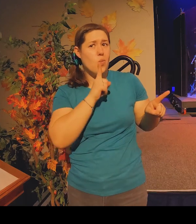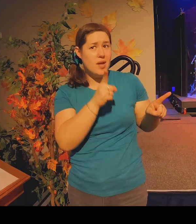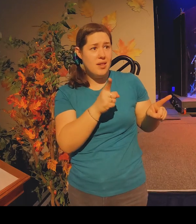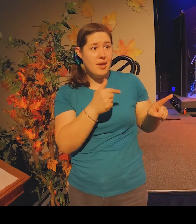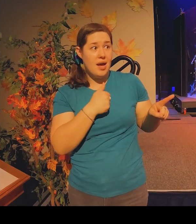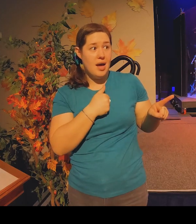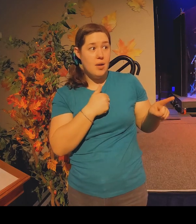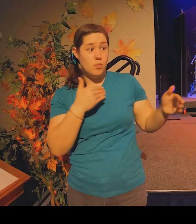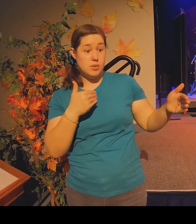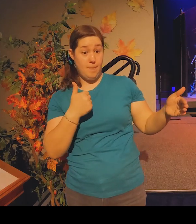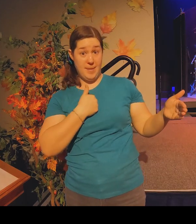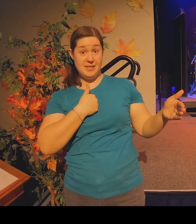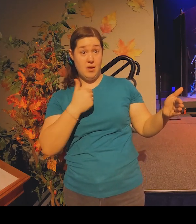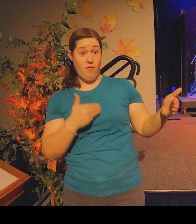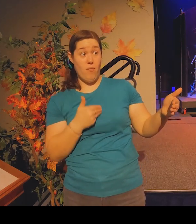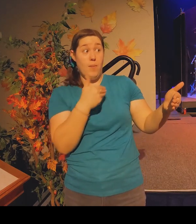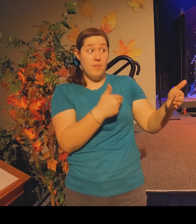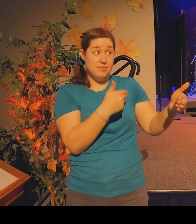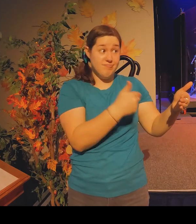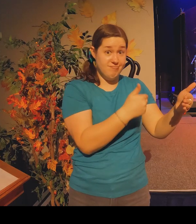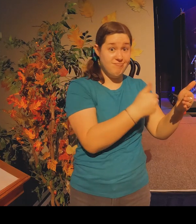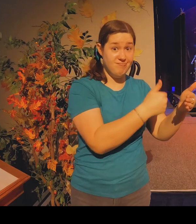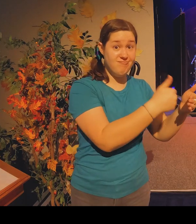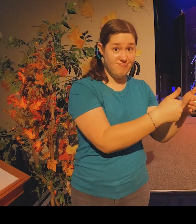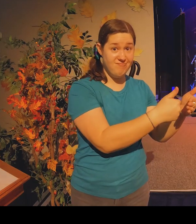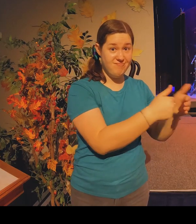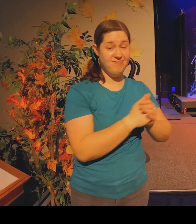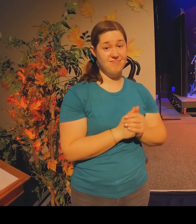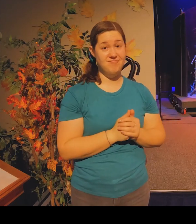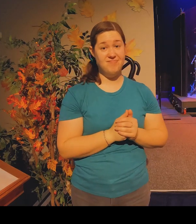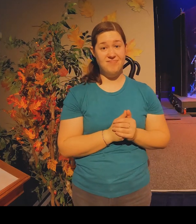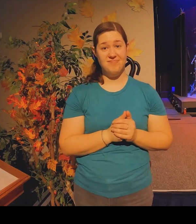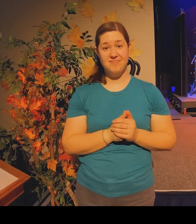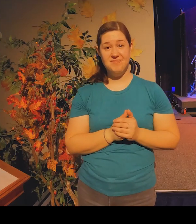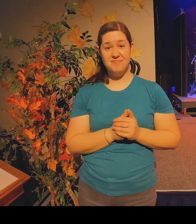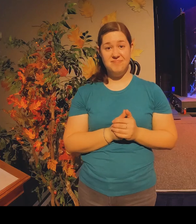I was pulling myself closer to the dock.